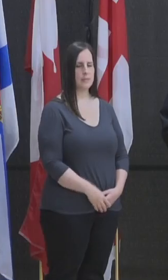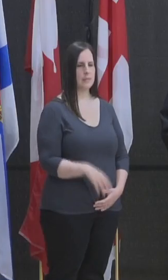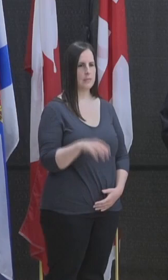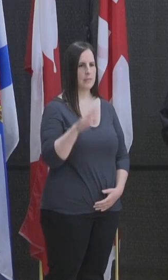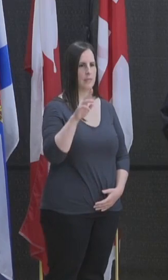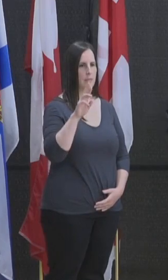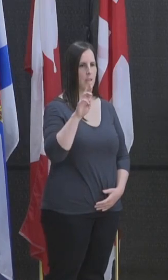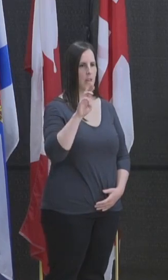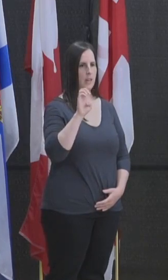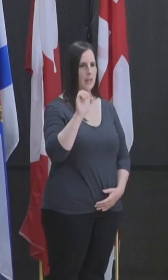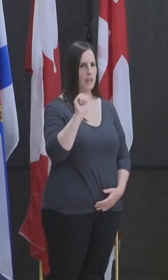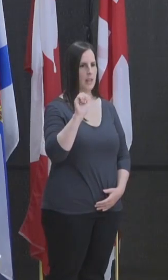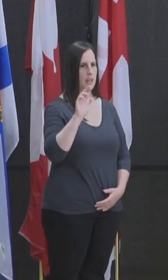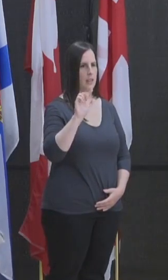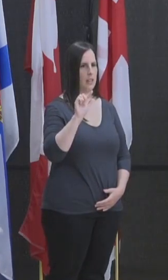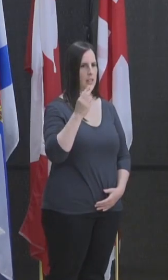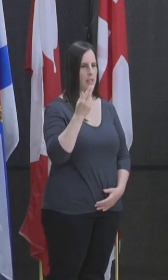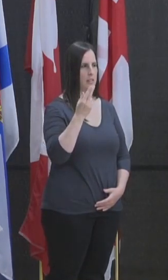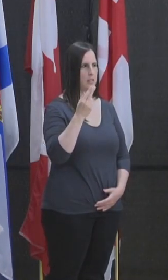Bria White.